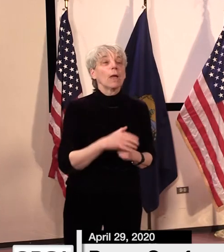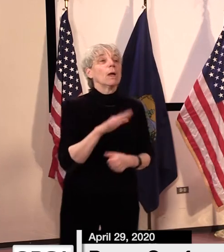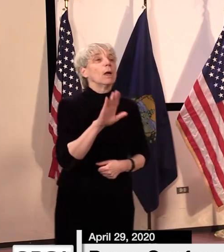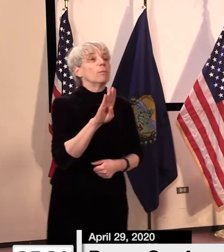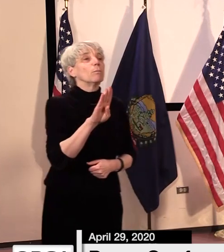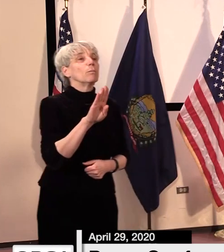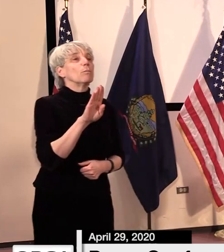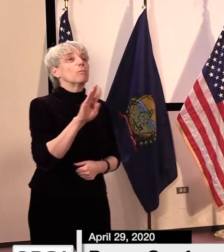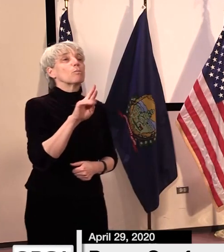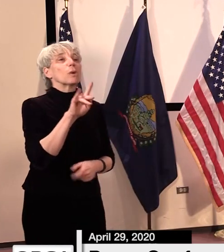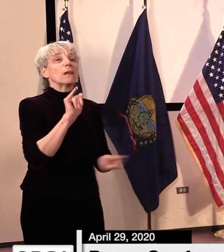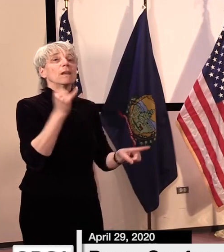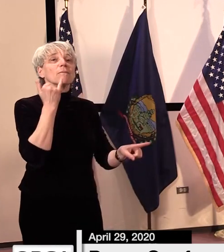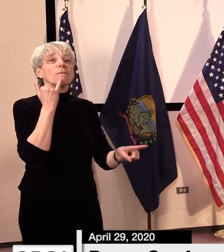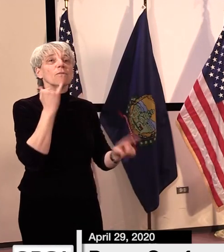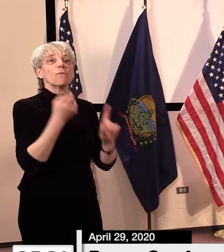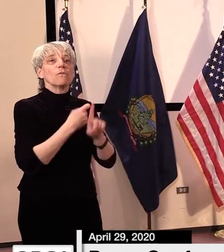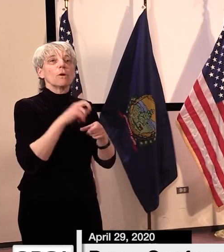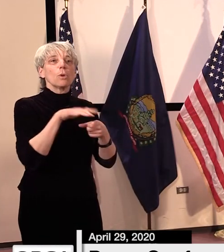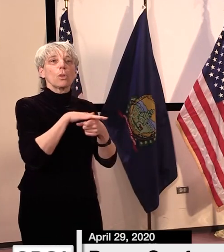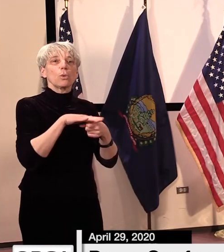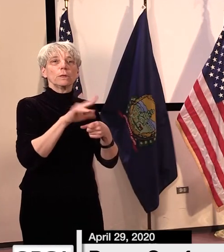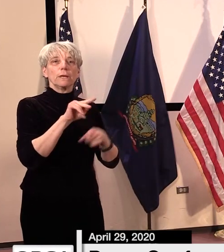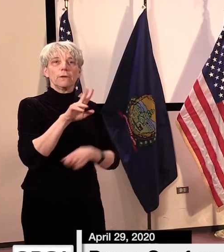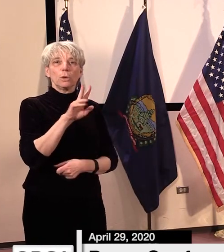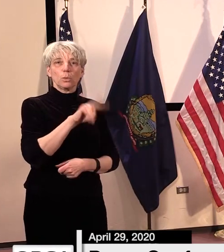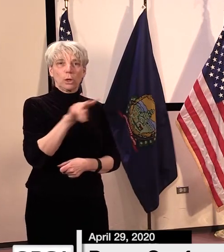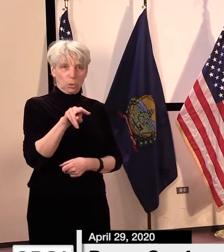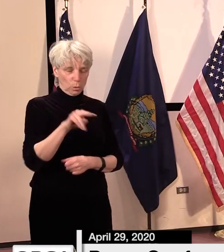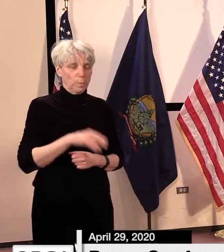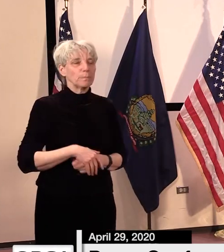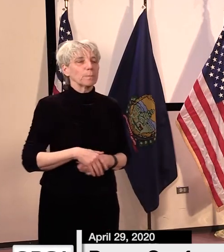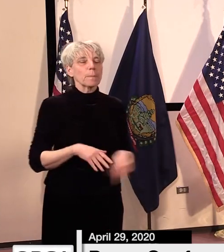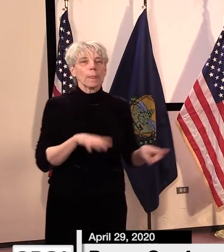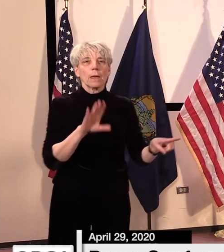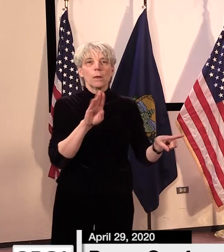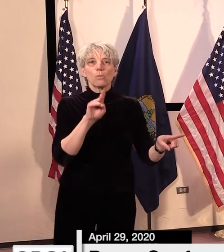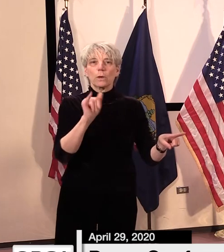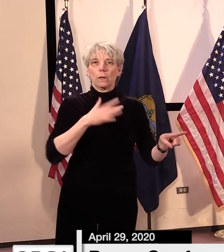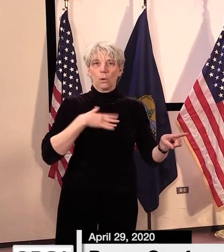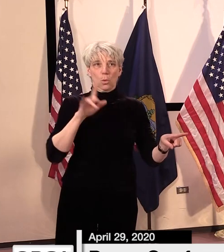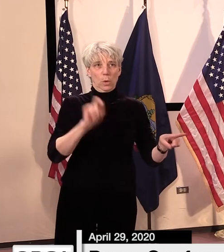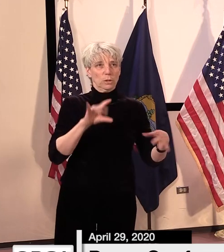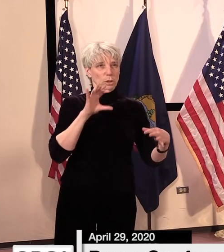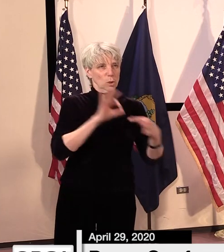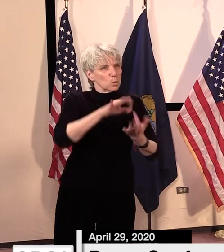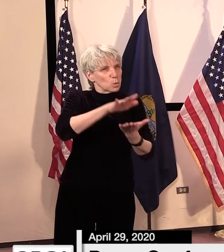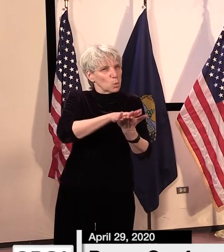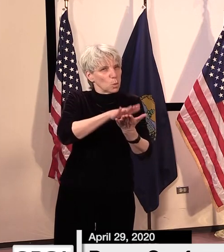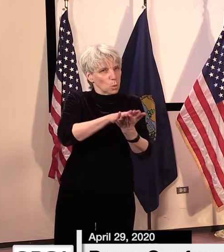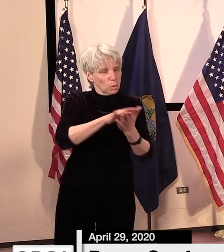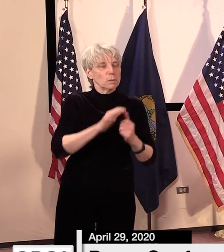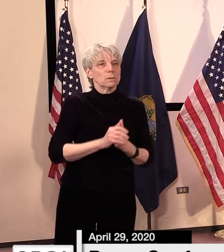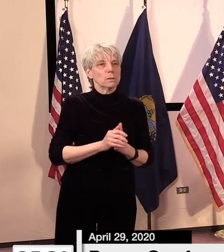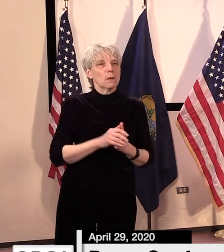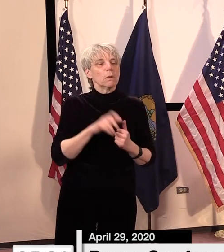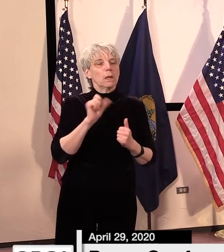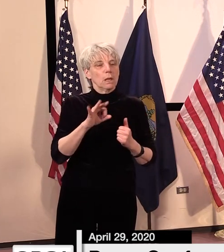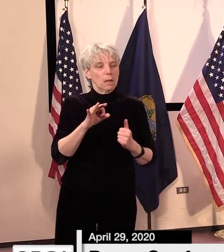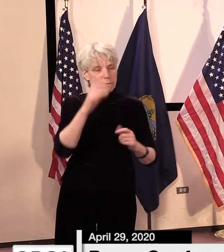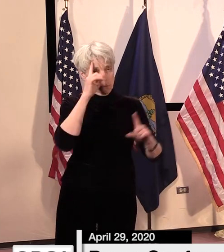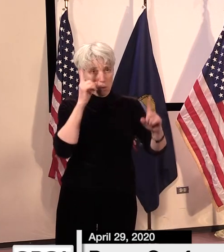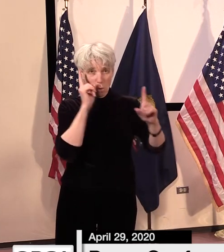Hi. So my question is about schools, and if they're planning to reopen in the